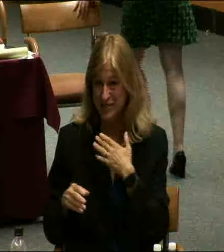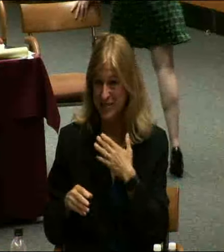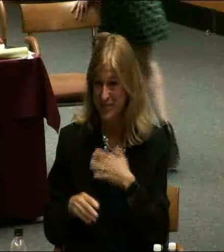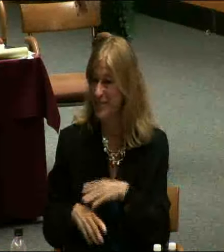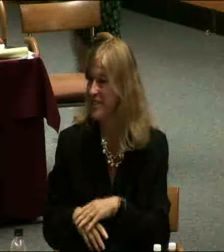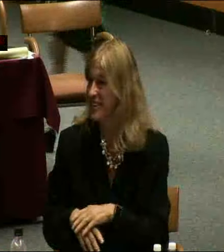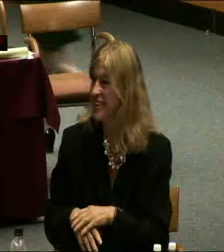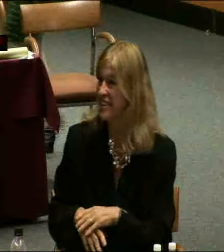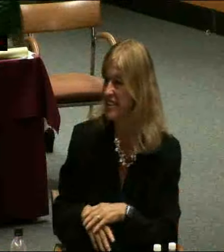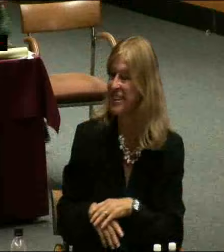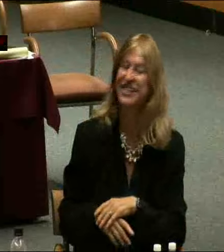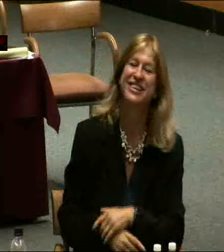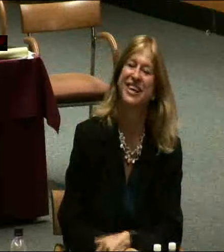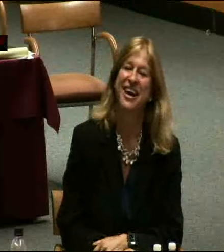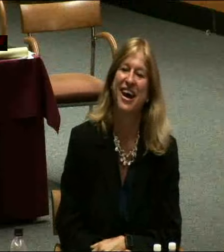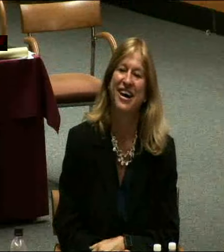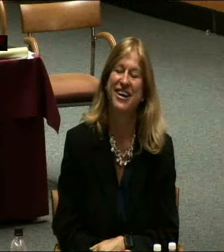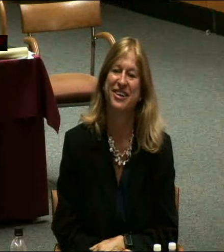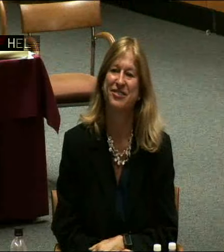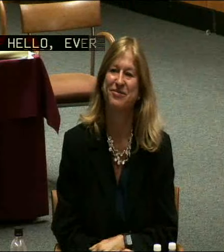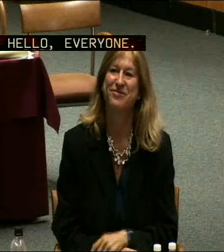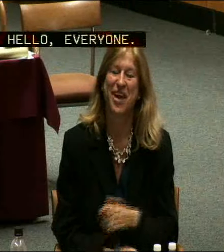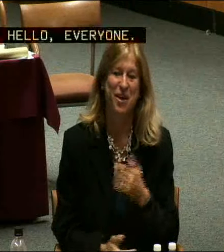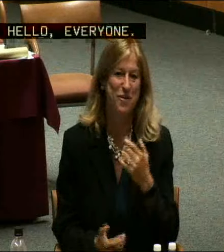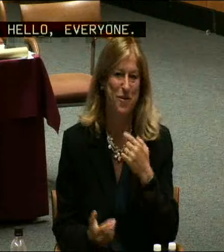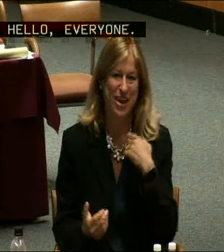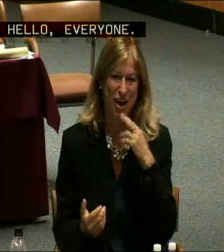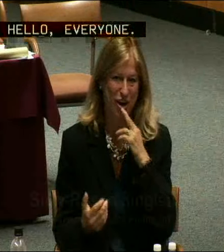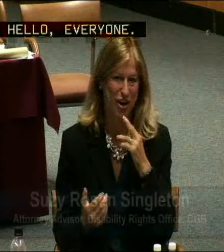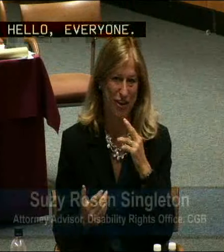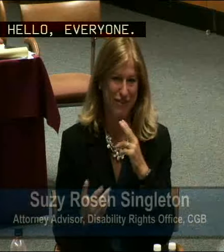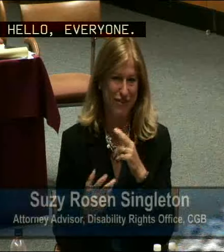Can everyone please take their seats?